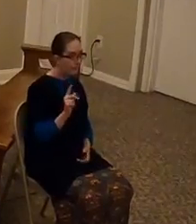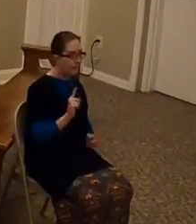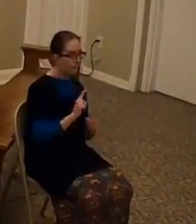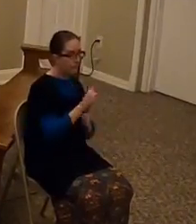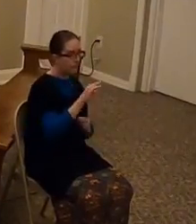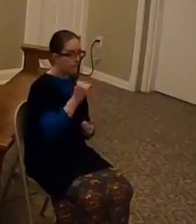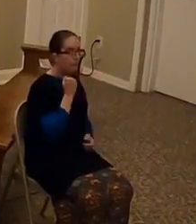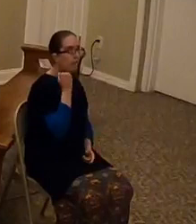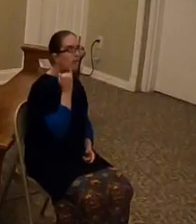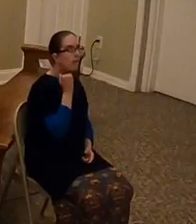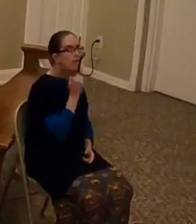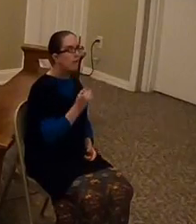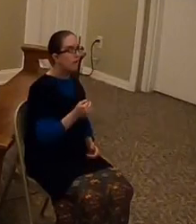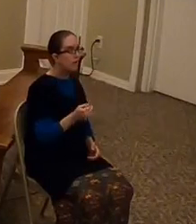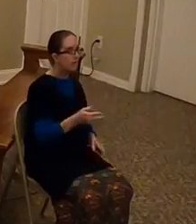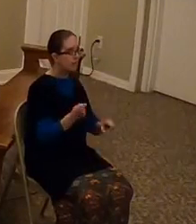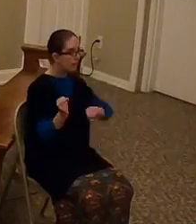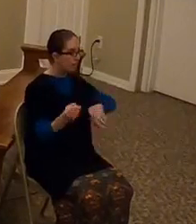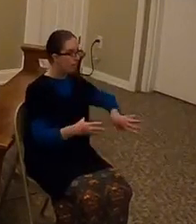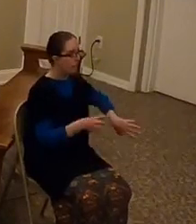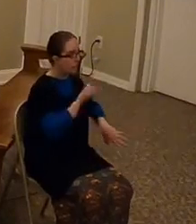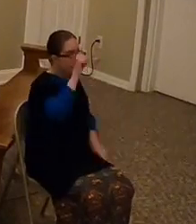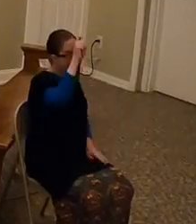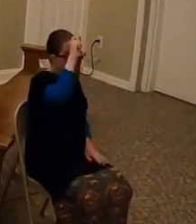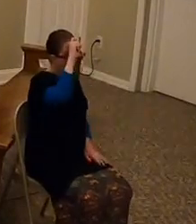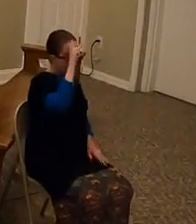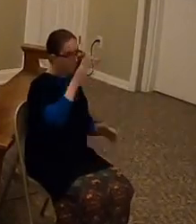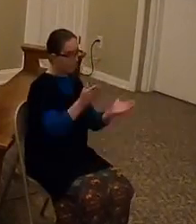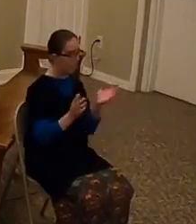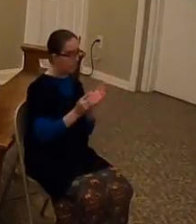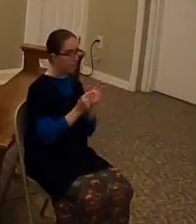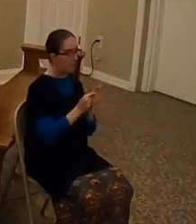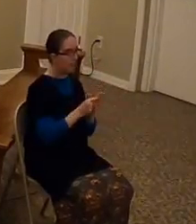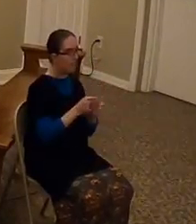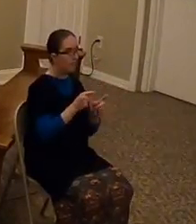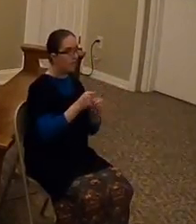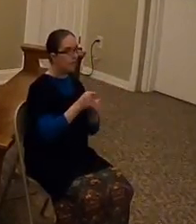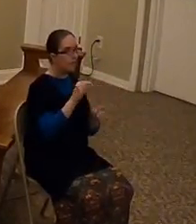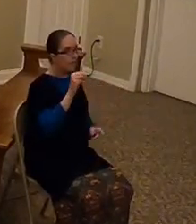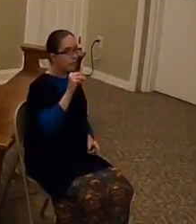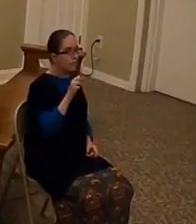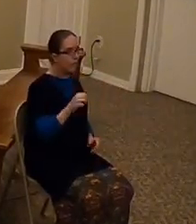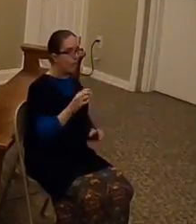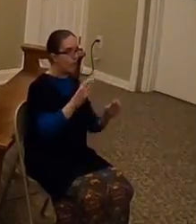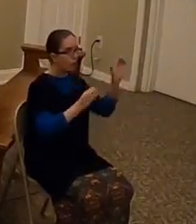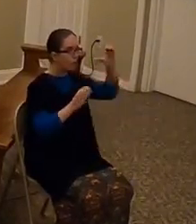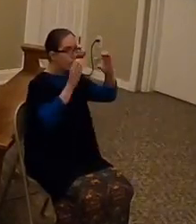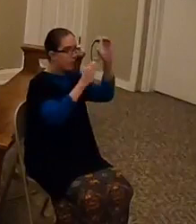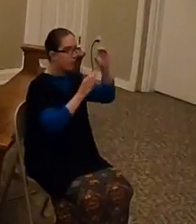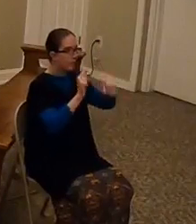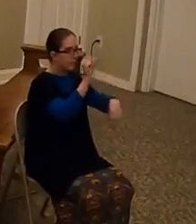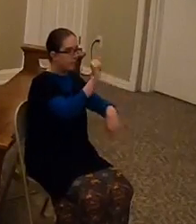When Israel came out of Egypt land, He gave instructions to Moses to build a tabernacle.